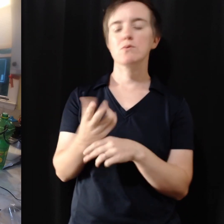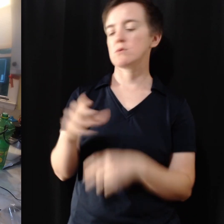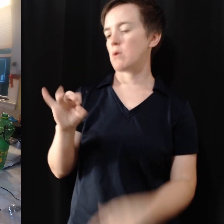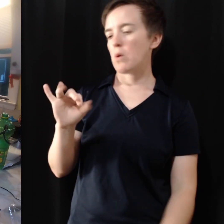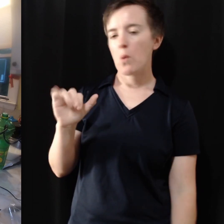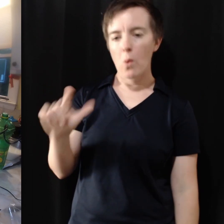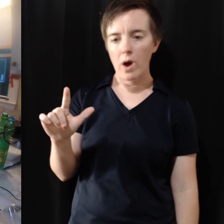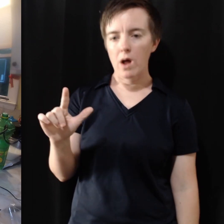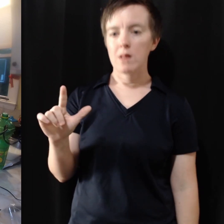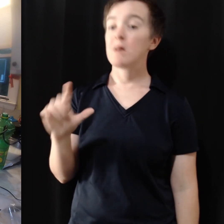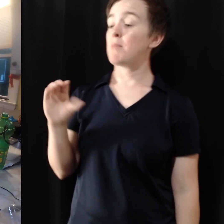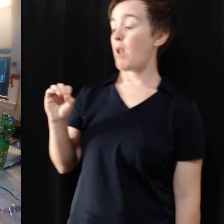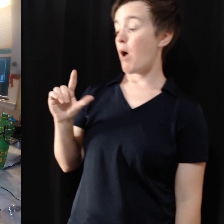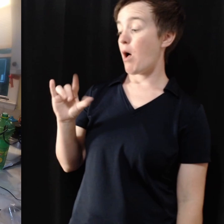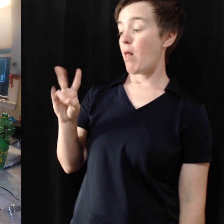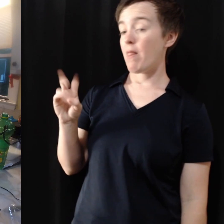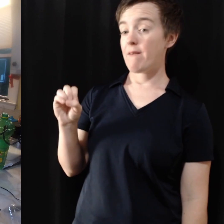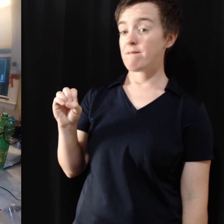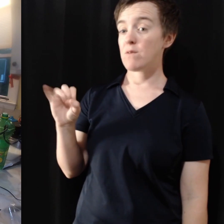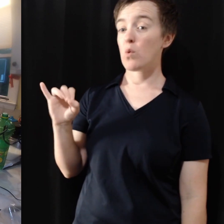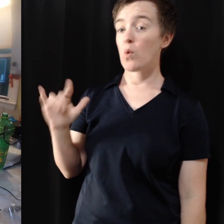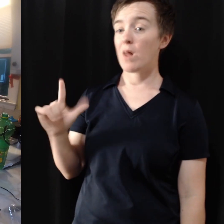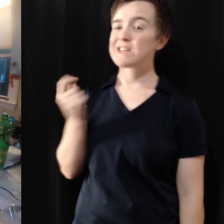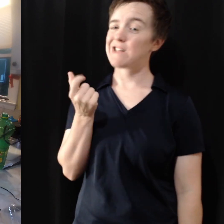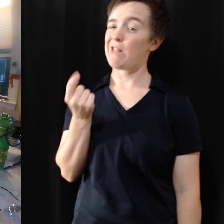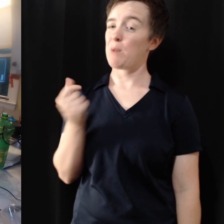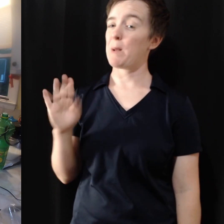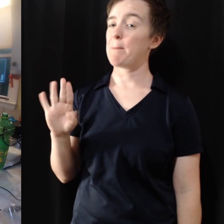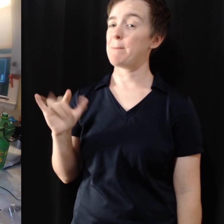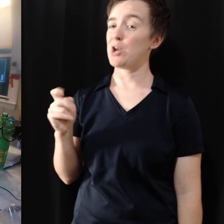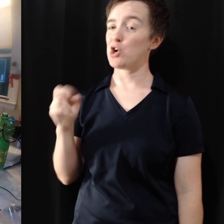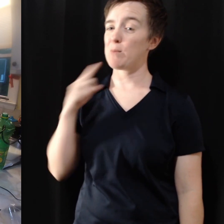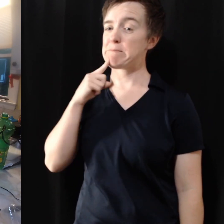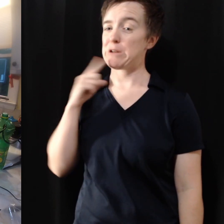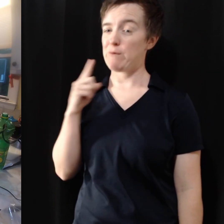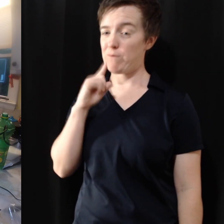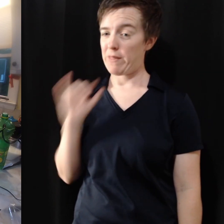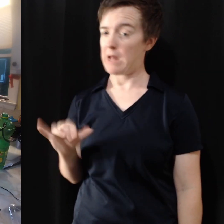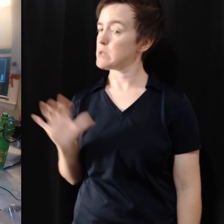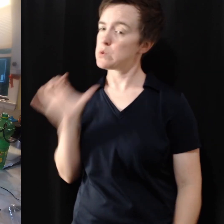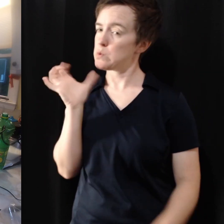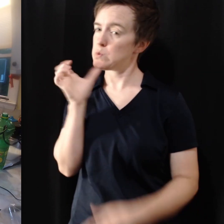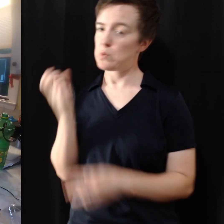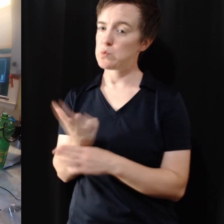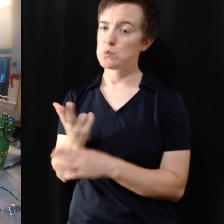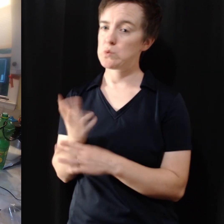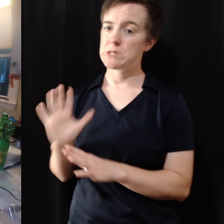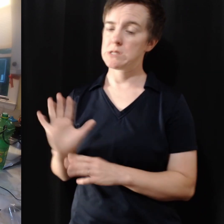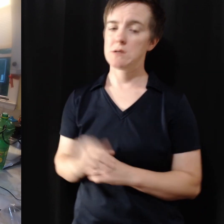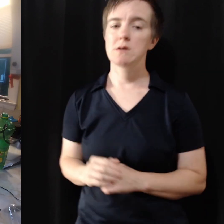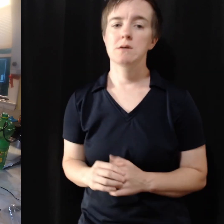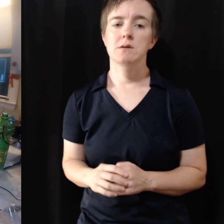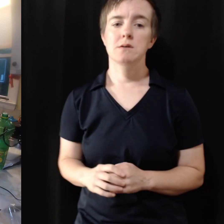any oil. Olive oil is a little bit bitter for it, so I wouldn't use that.